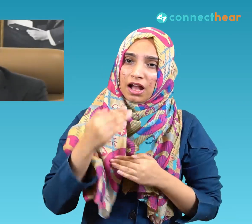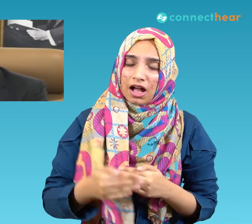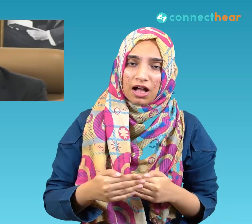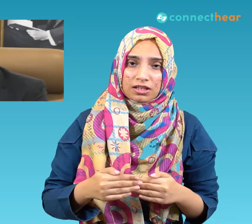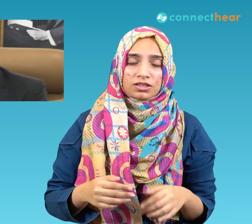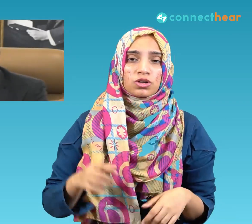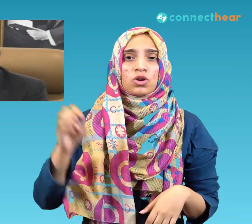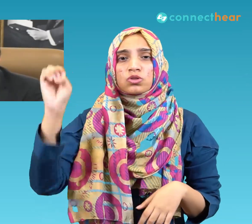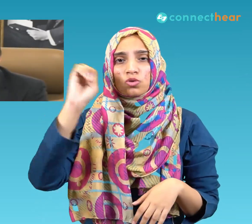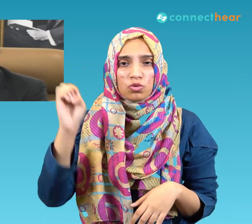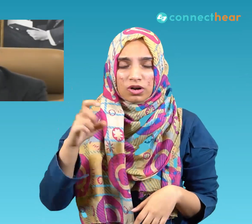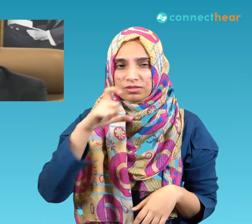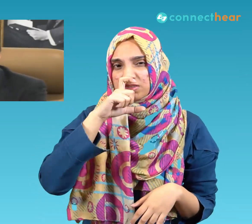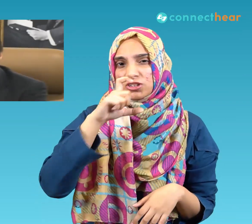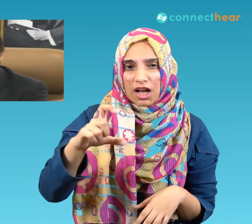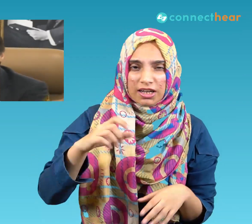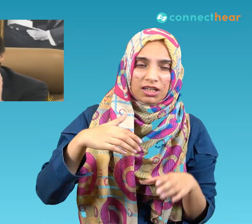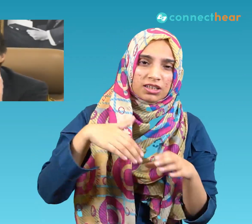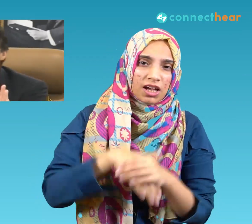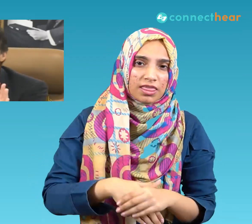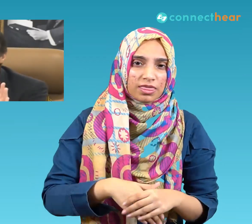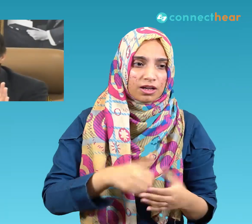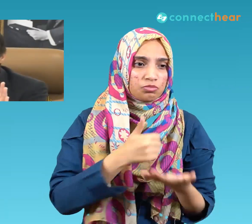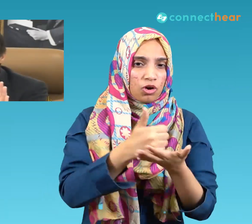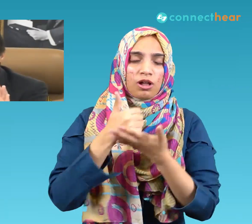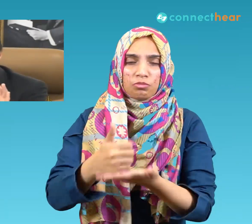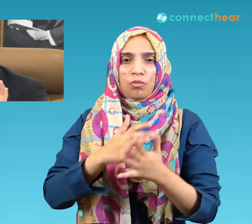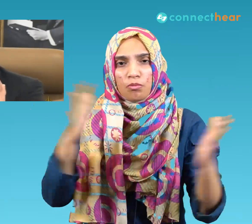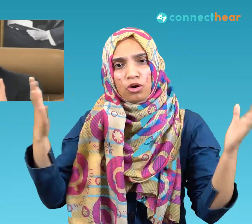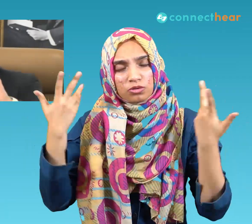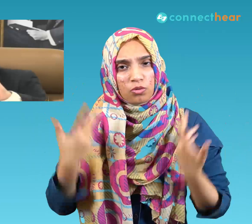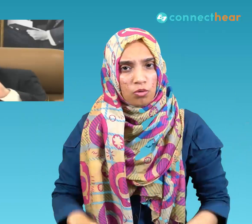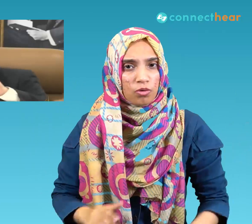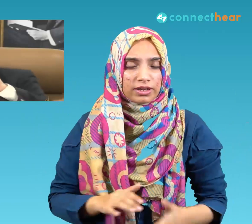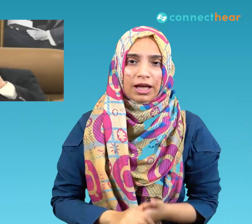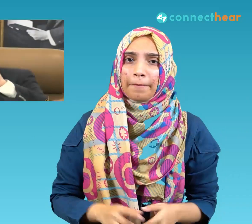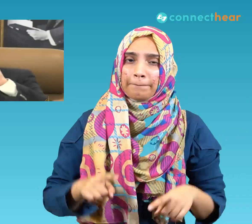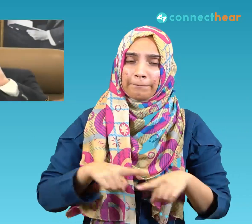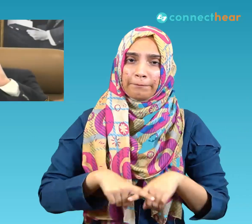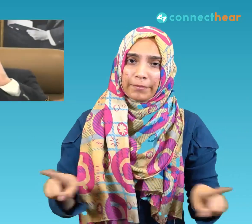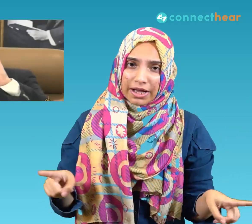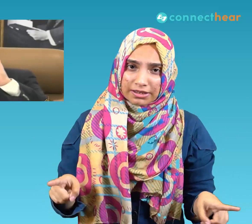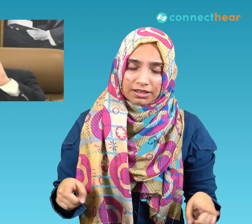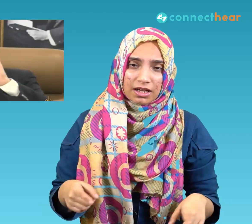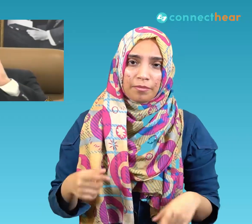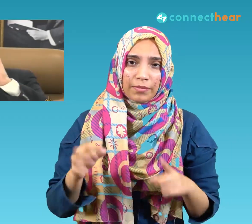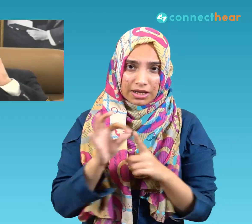China. We realized that we had to go for a smart lockdown. In other words, have